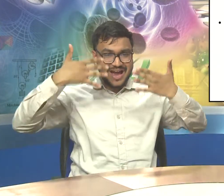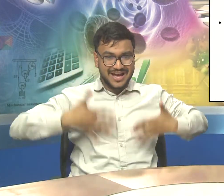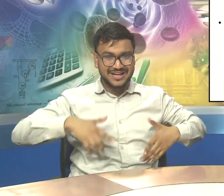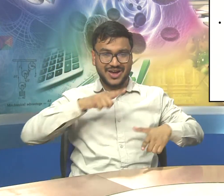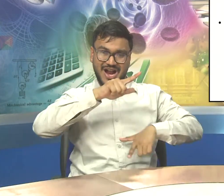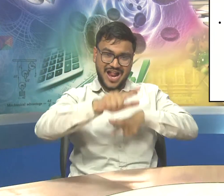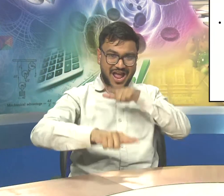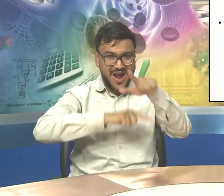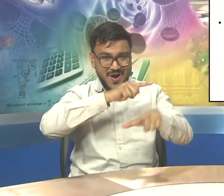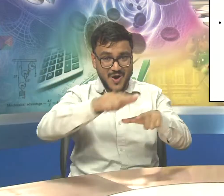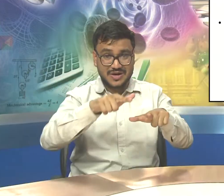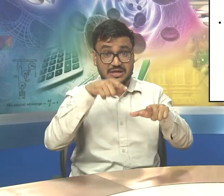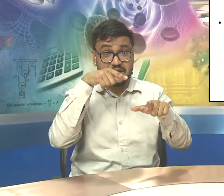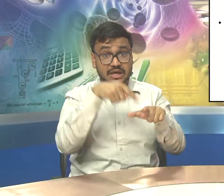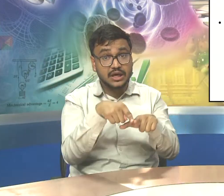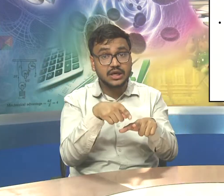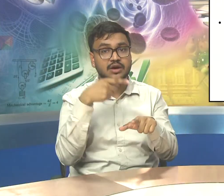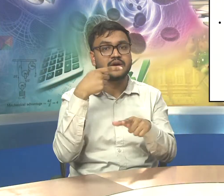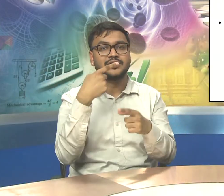In human language,